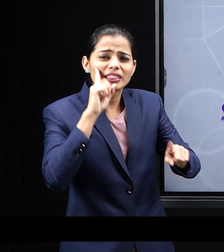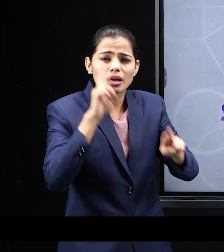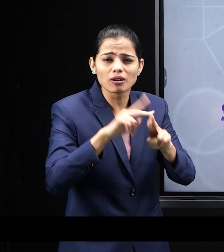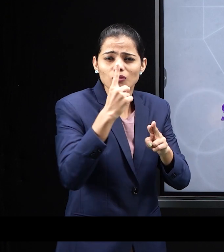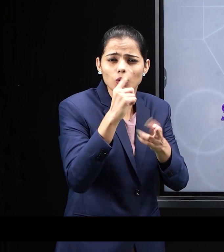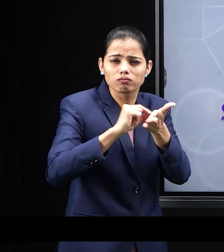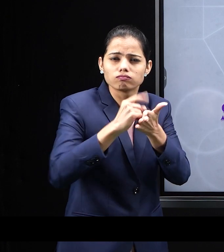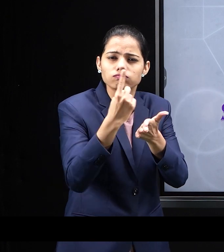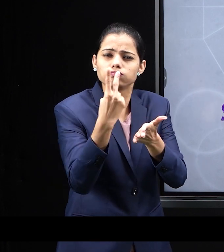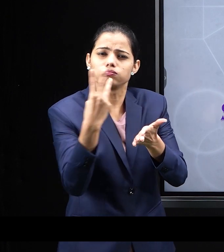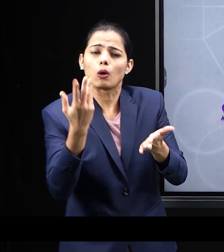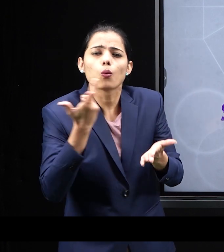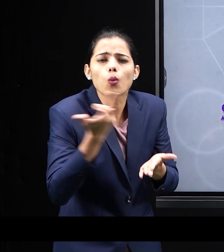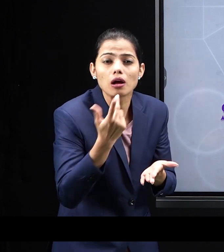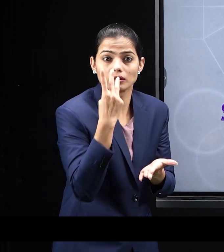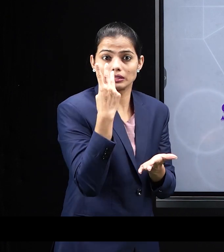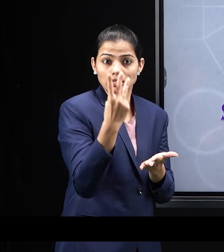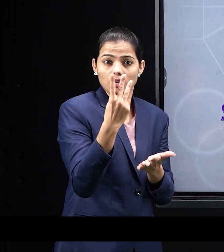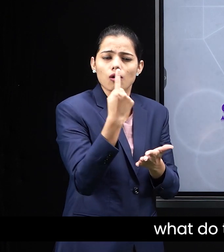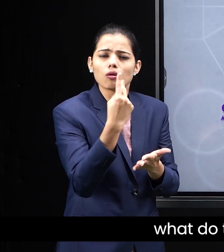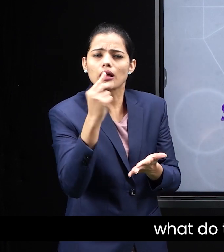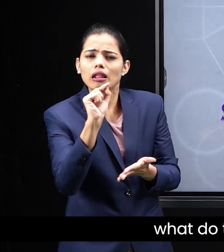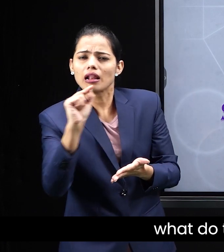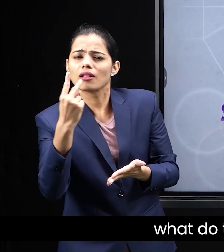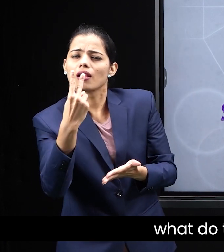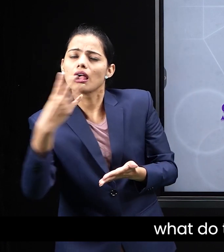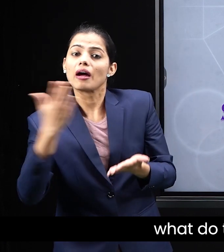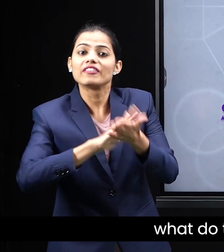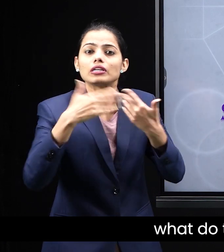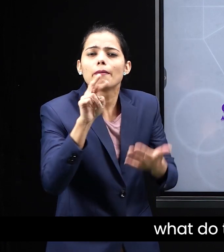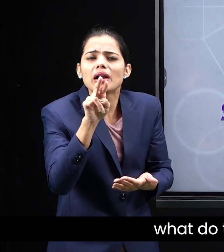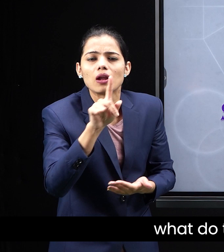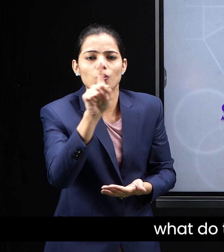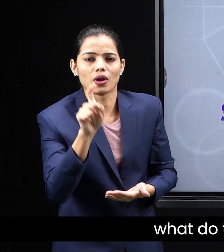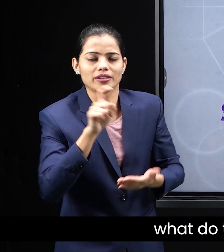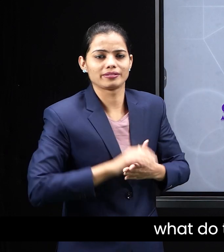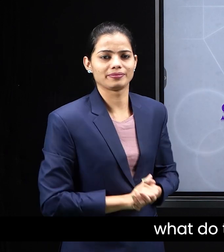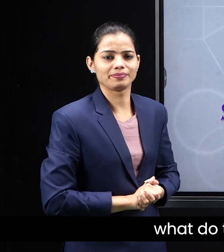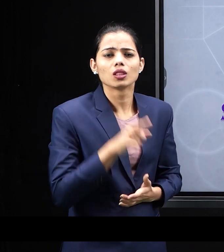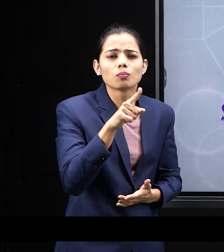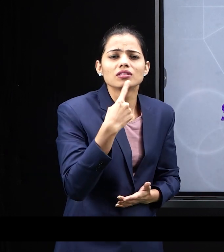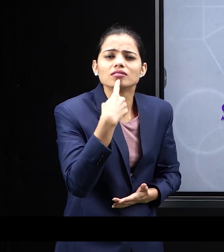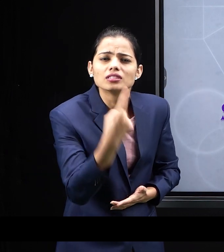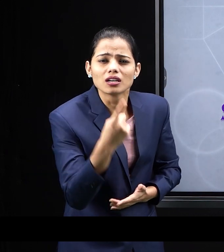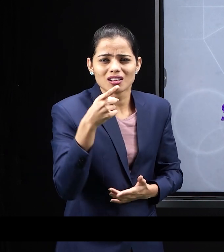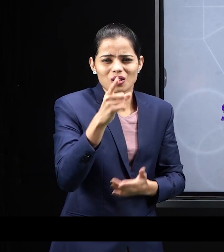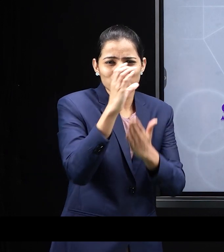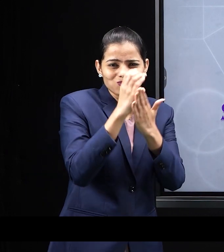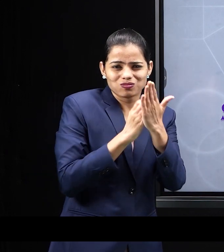example, if I write 1, 2, 3, what do the 3 dots at the end mean? You say, of